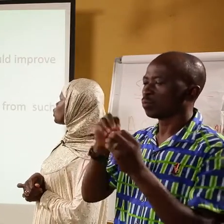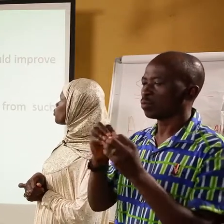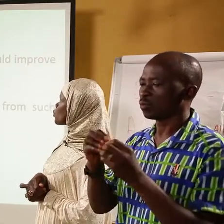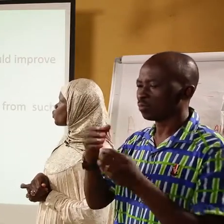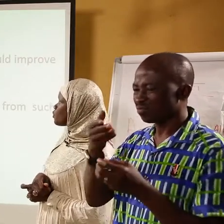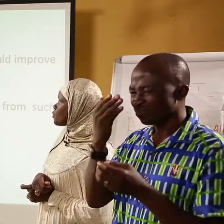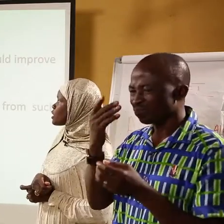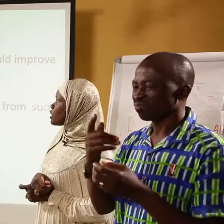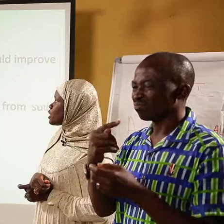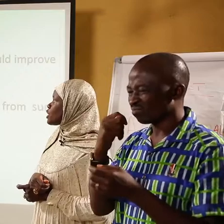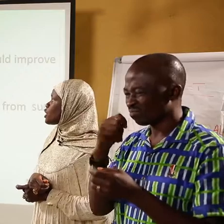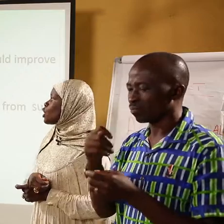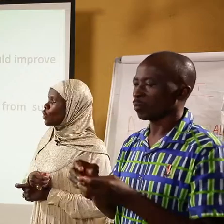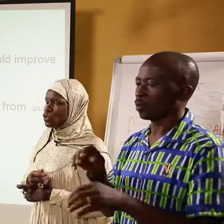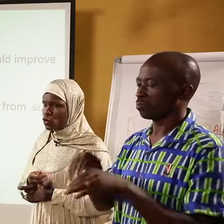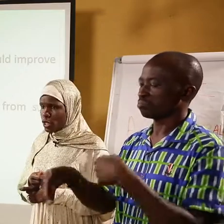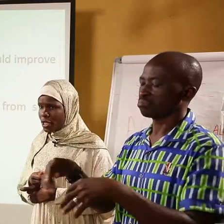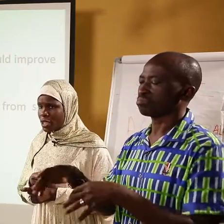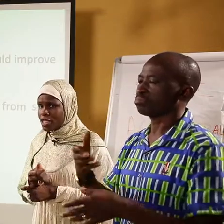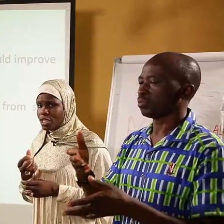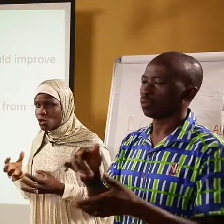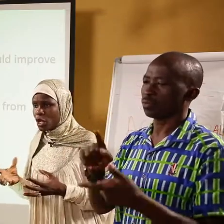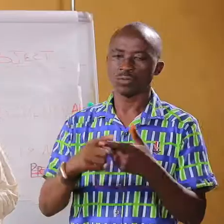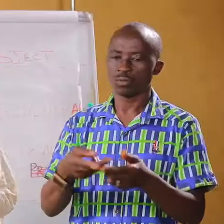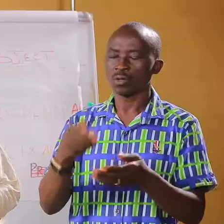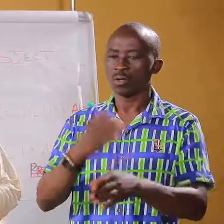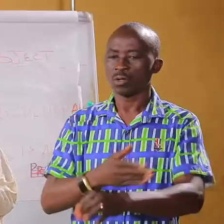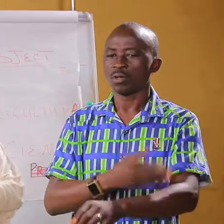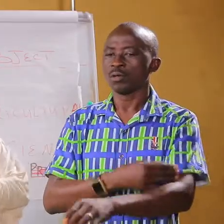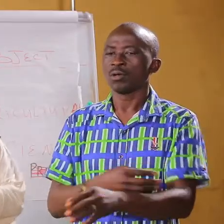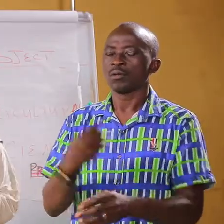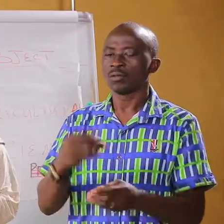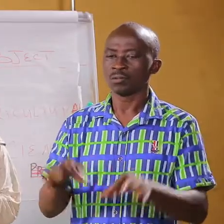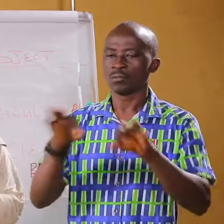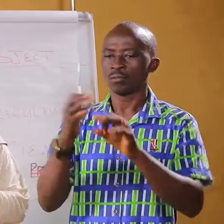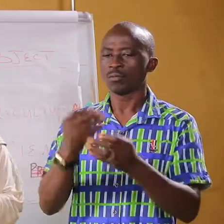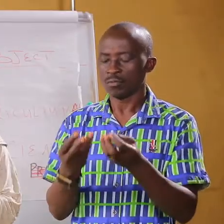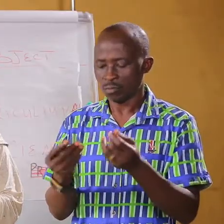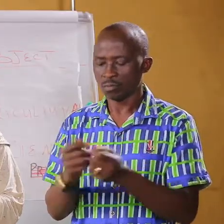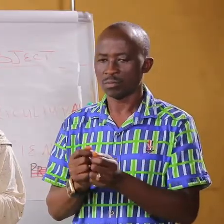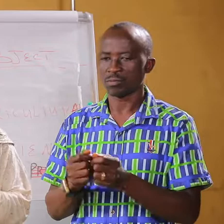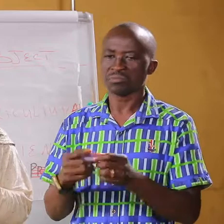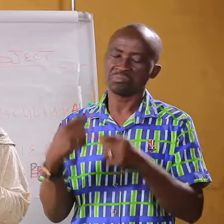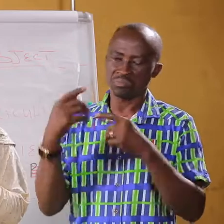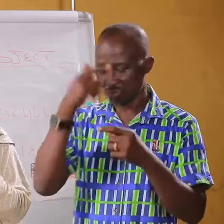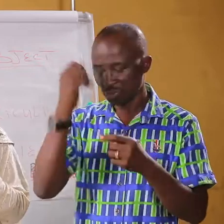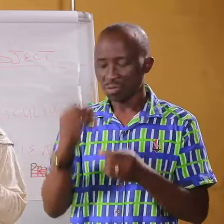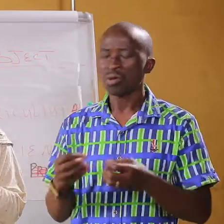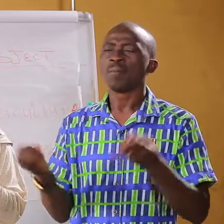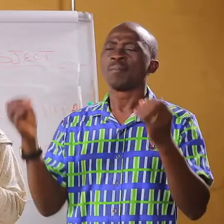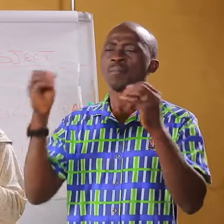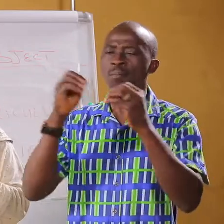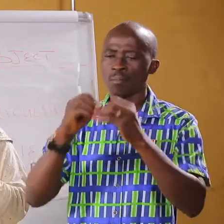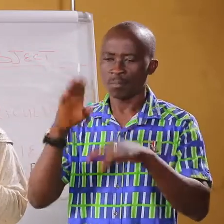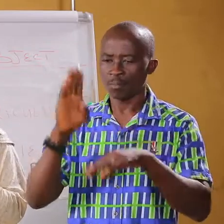which could improve the fertility of the soil. Since you have put a lot of animals there, there are too many, so they drop a lot